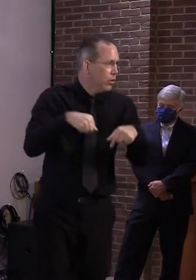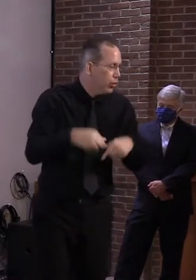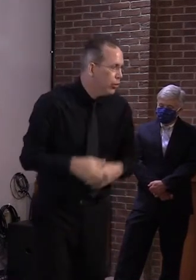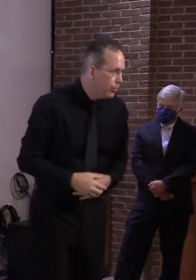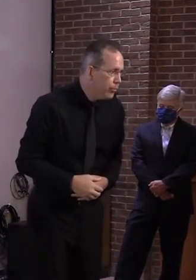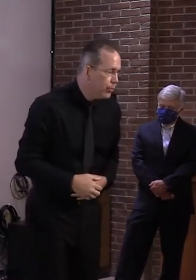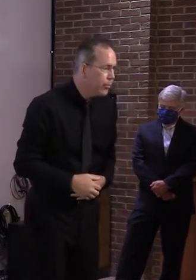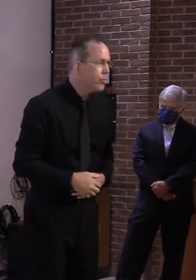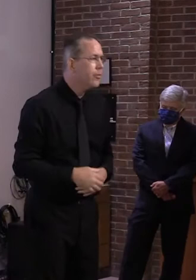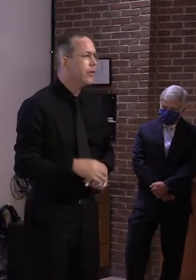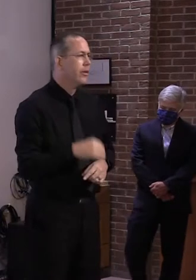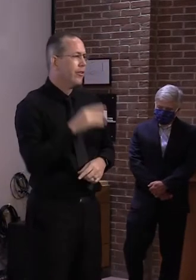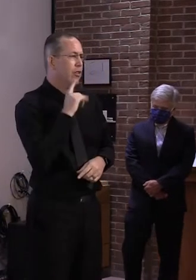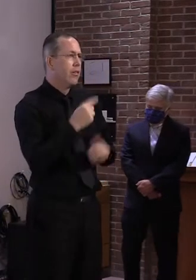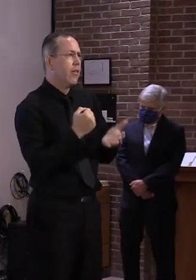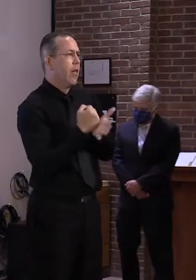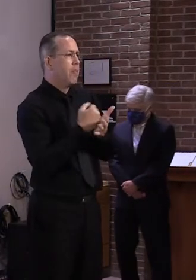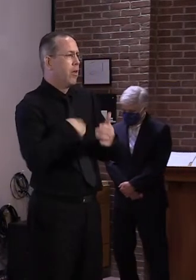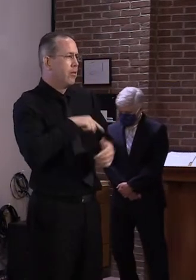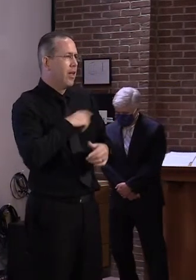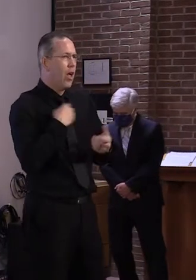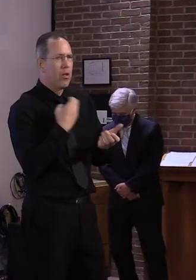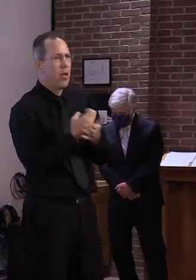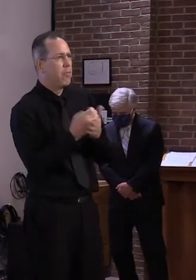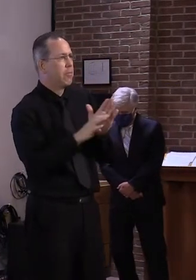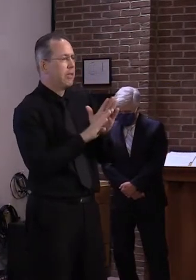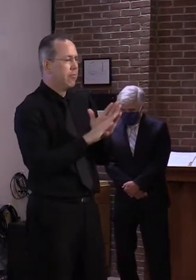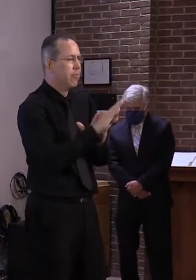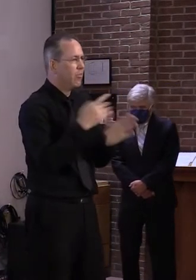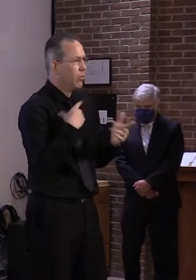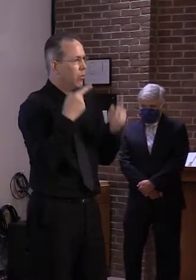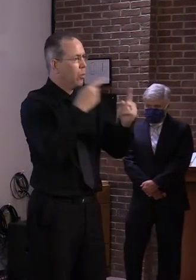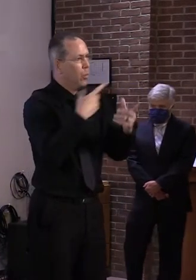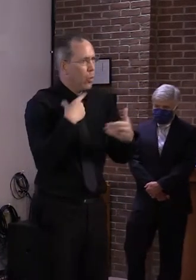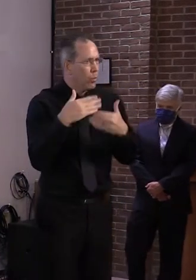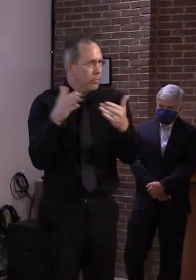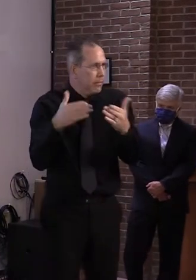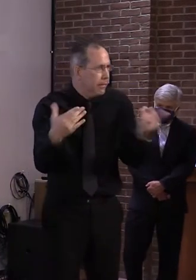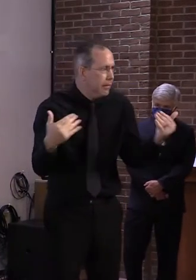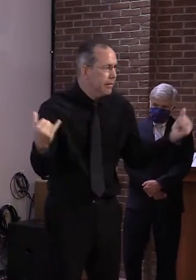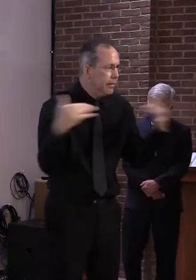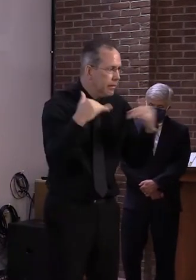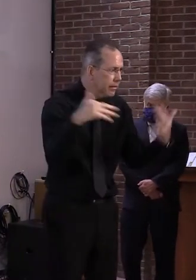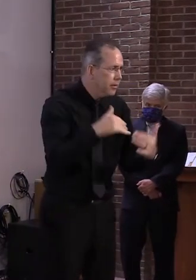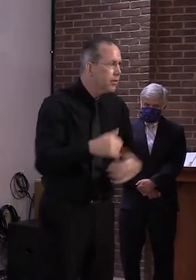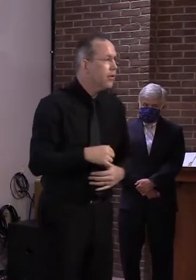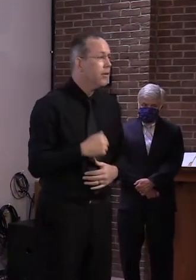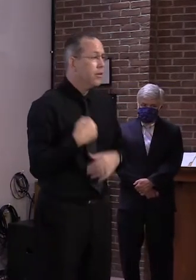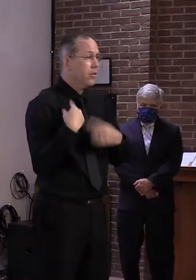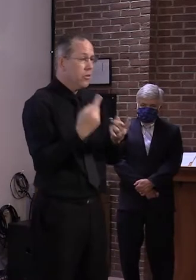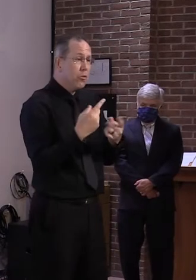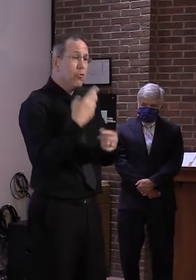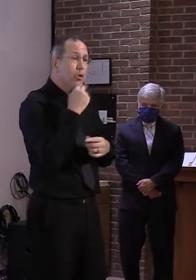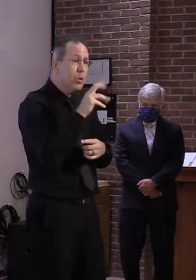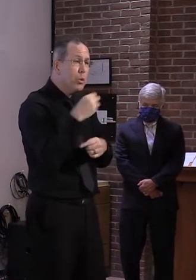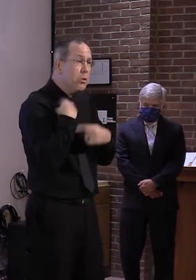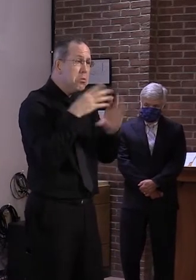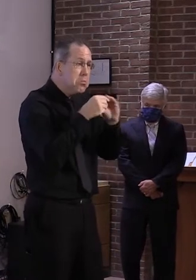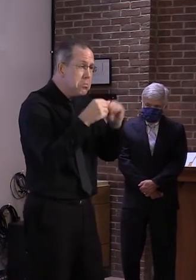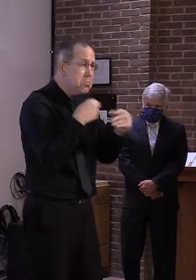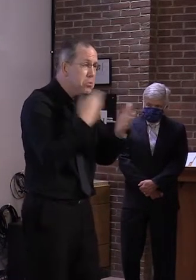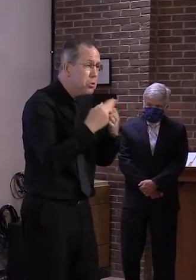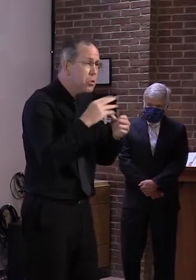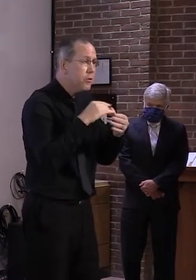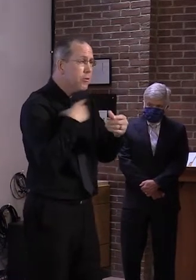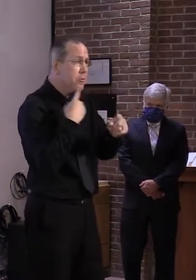particular. So we'll... We built up our reserves, good news there. We did, over the